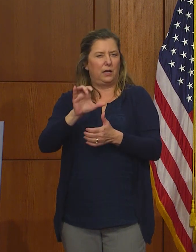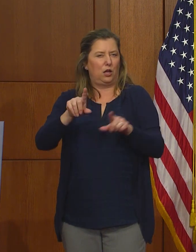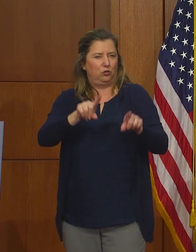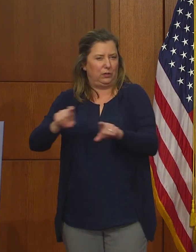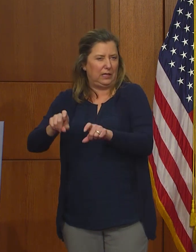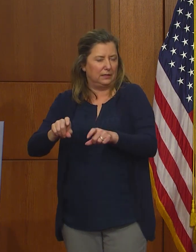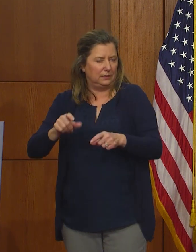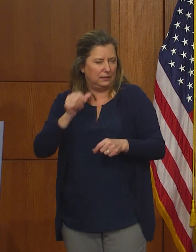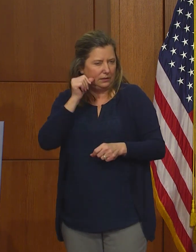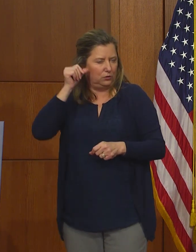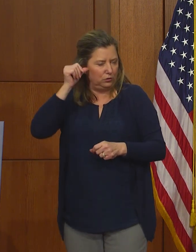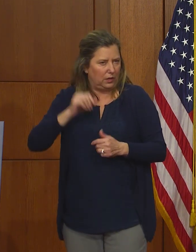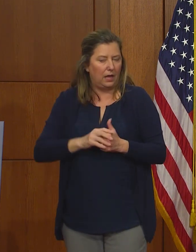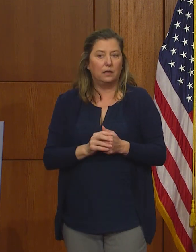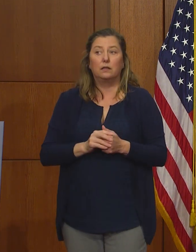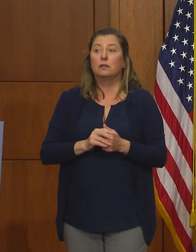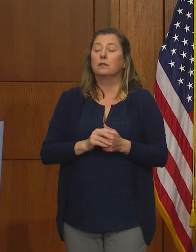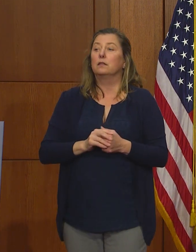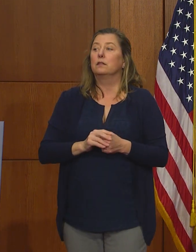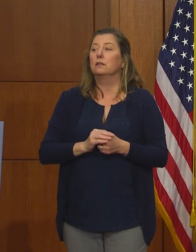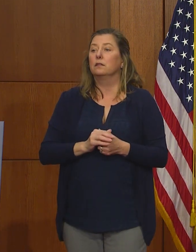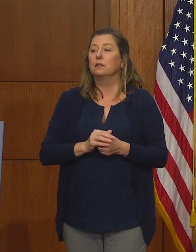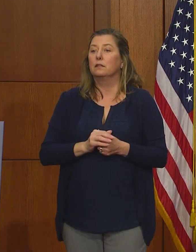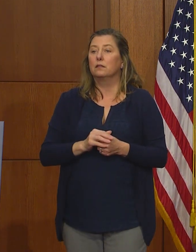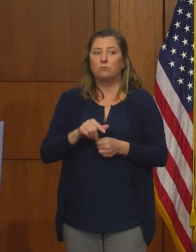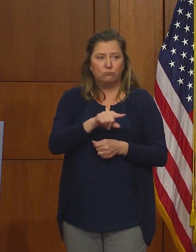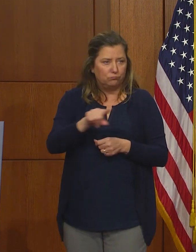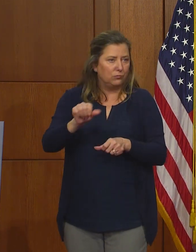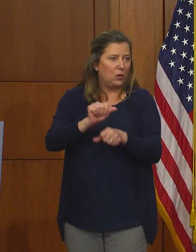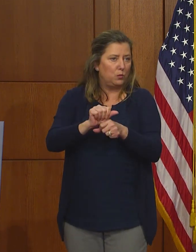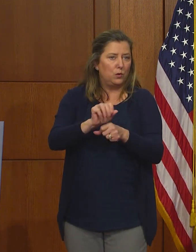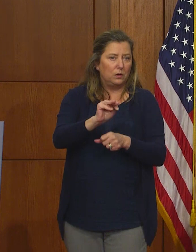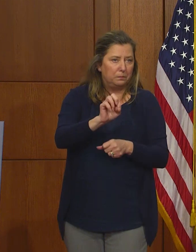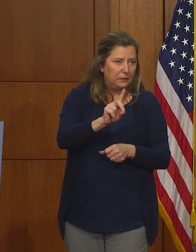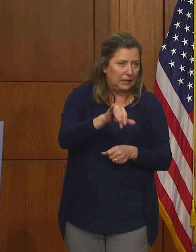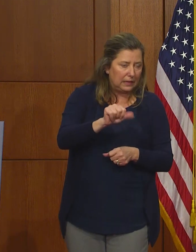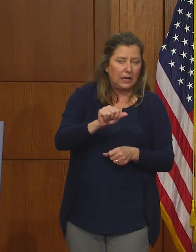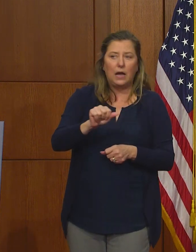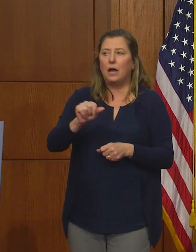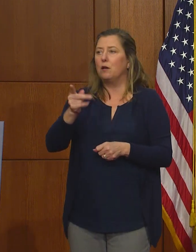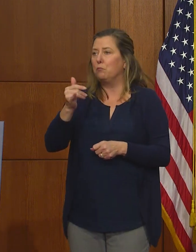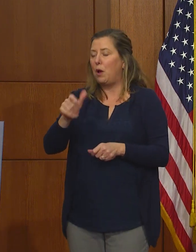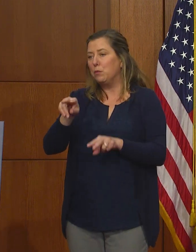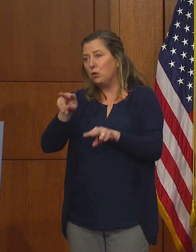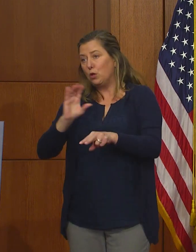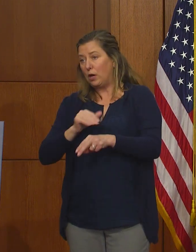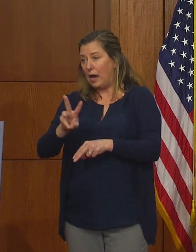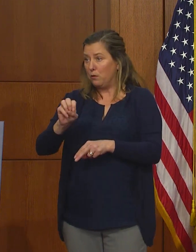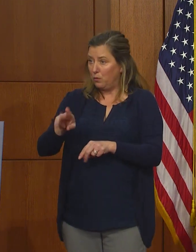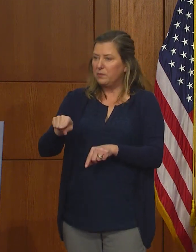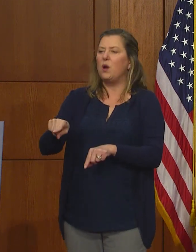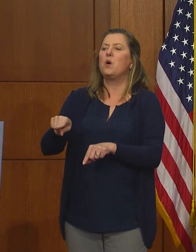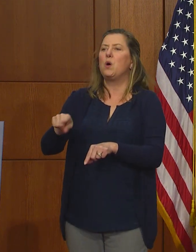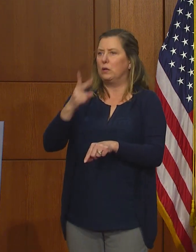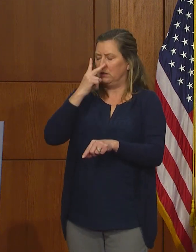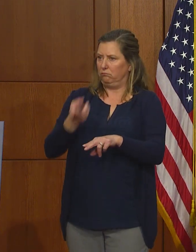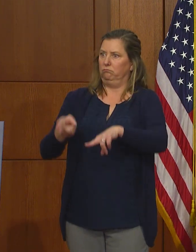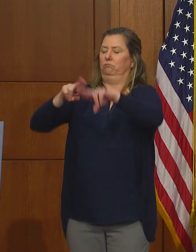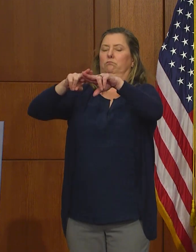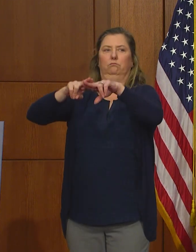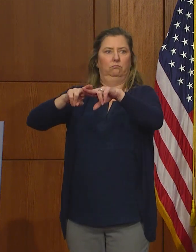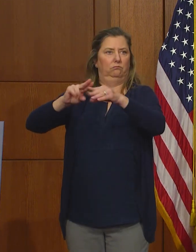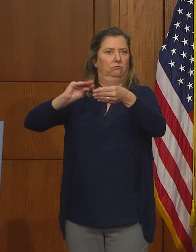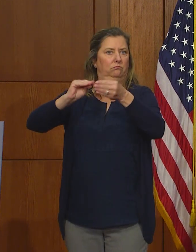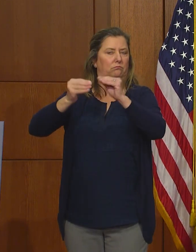tests. Those of you in the media and the public who've been looking at our website will note that that's a big jump in the